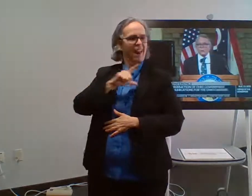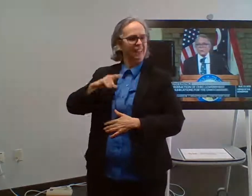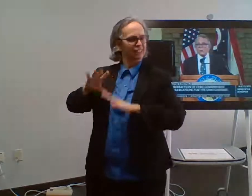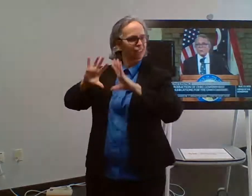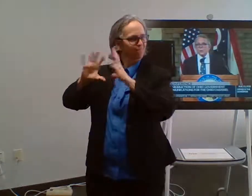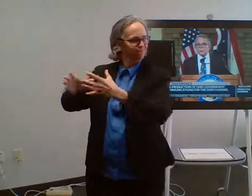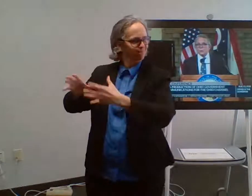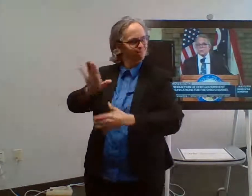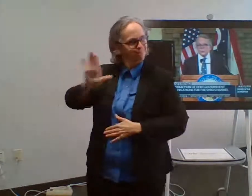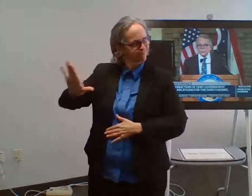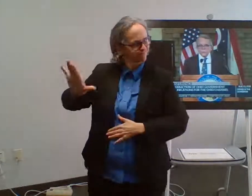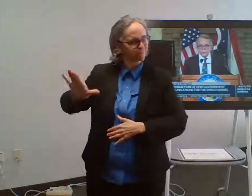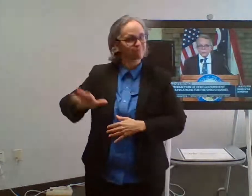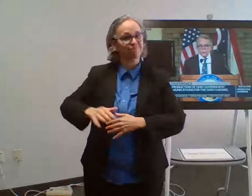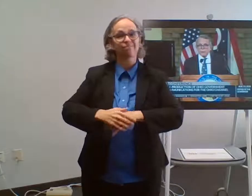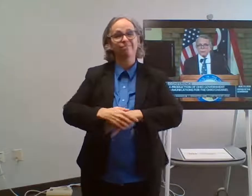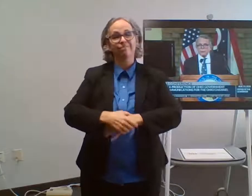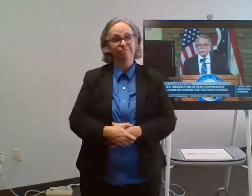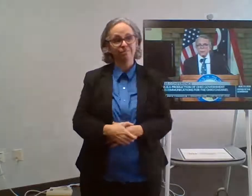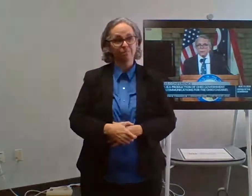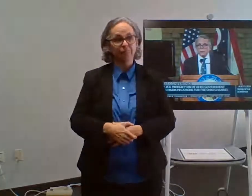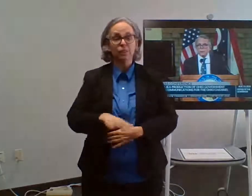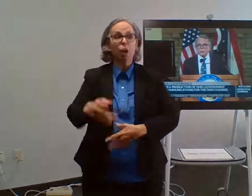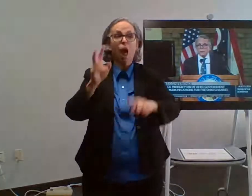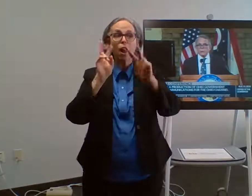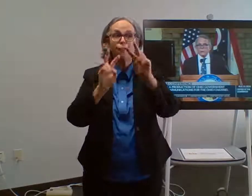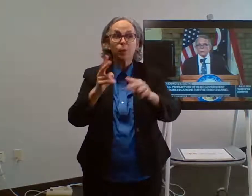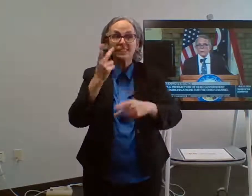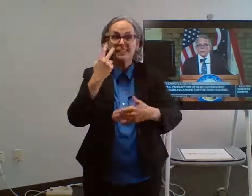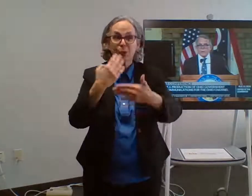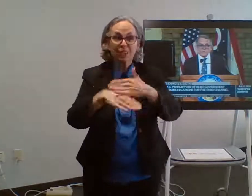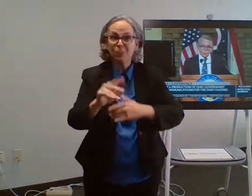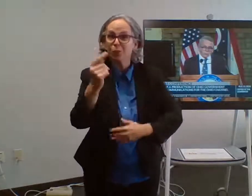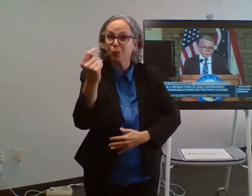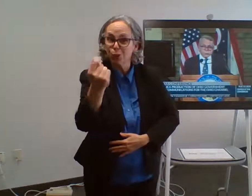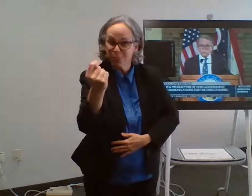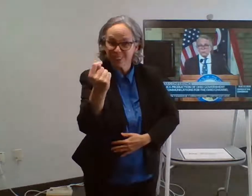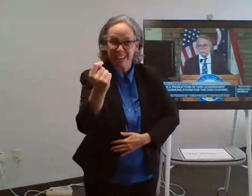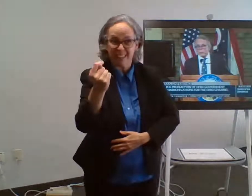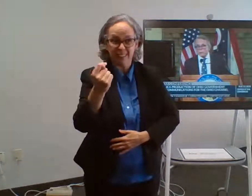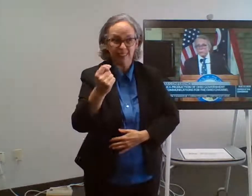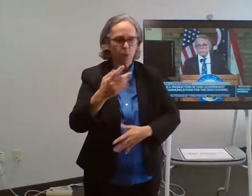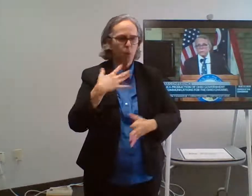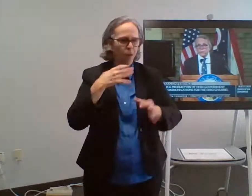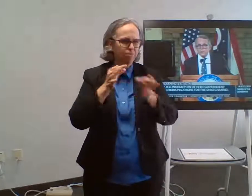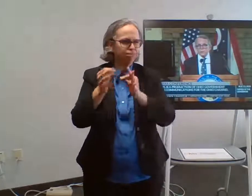to seeing you all on Tuesday. We'll talk in more detail about sports and